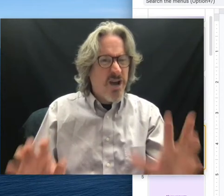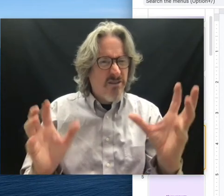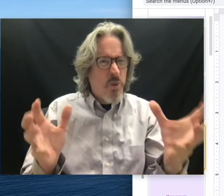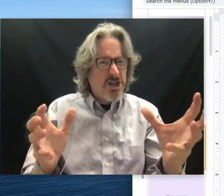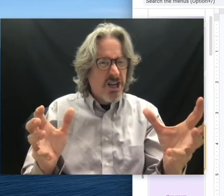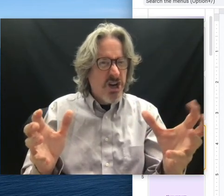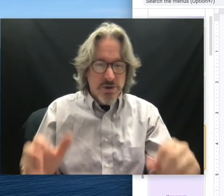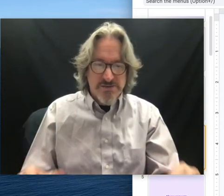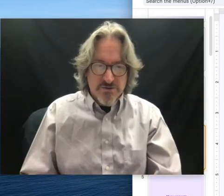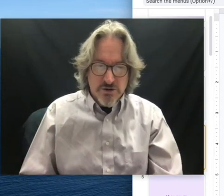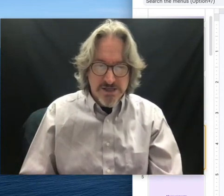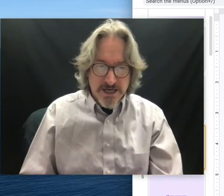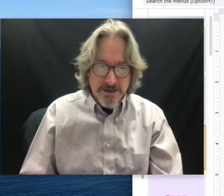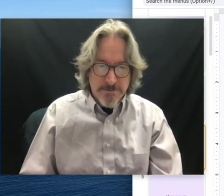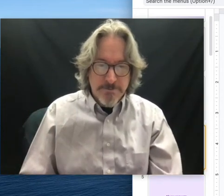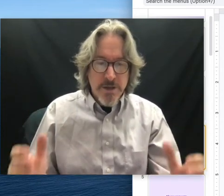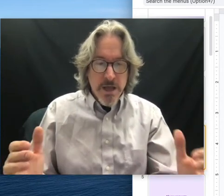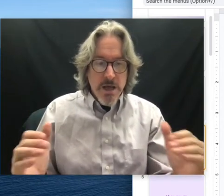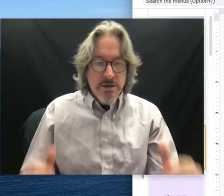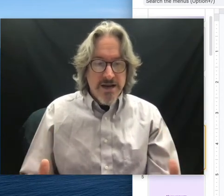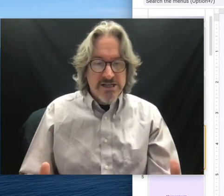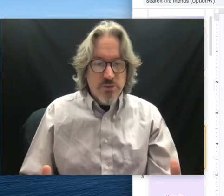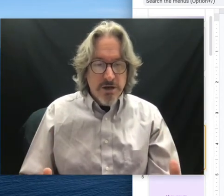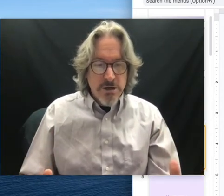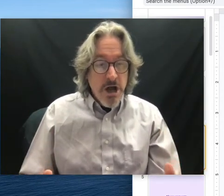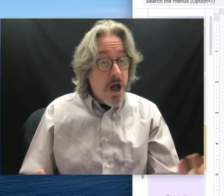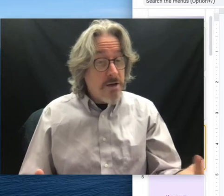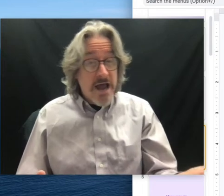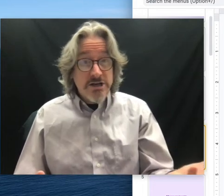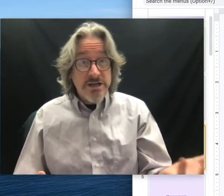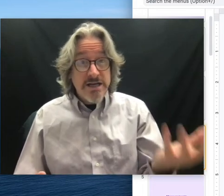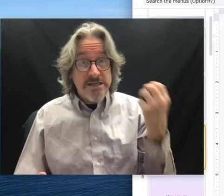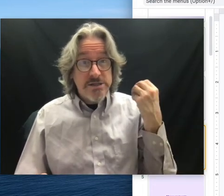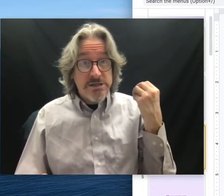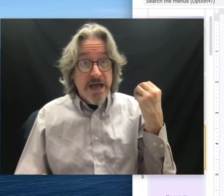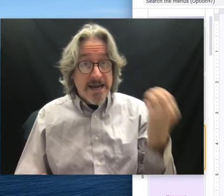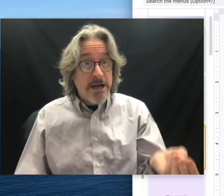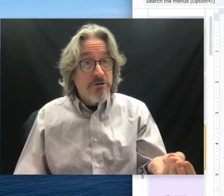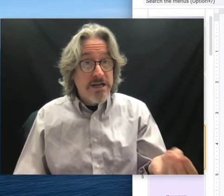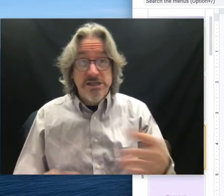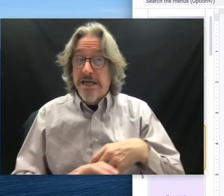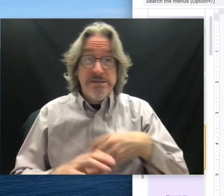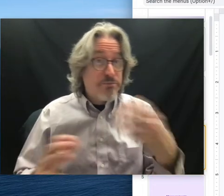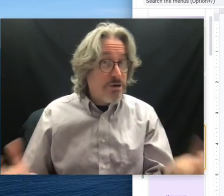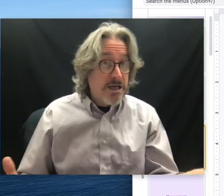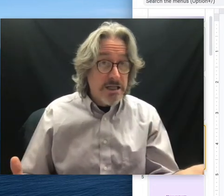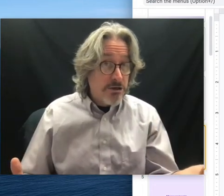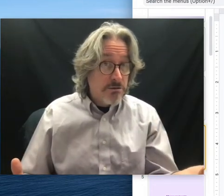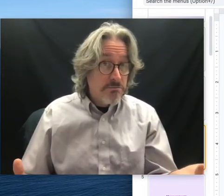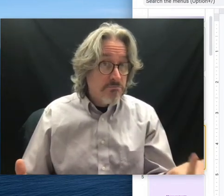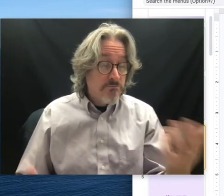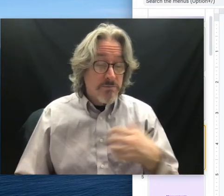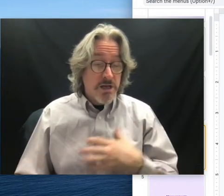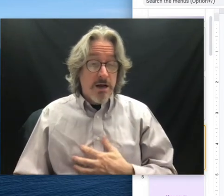have you kind of watch it and notice for her signing that. The next one, actually, it's adding ingredients is pretty